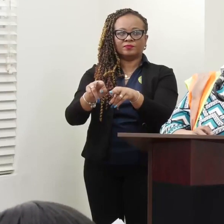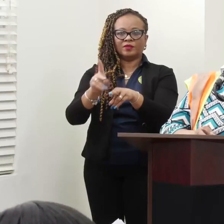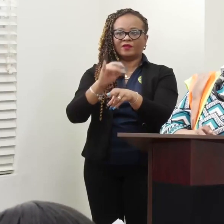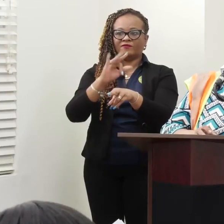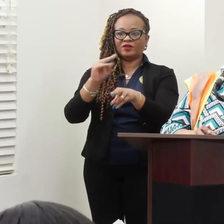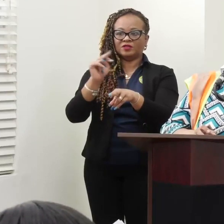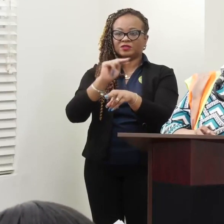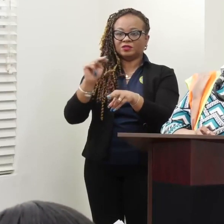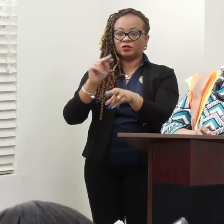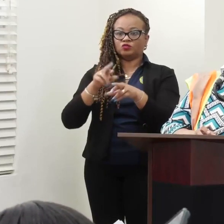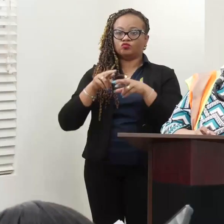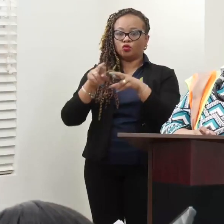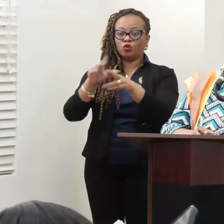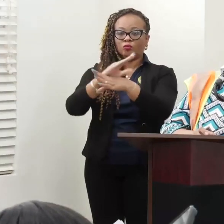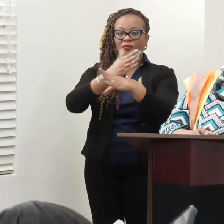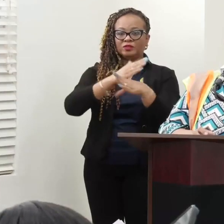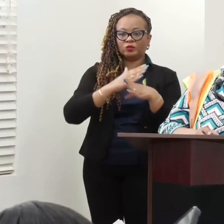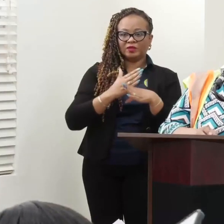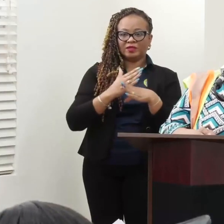Ferguson Road